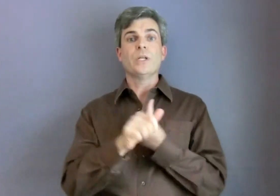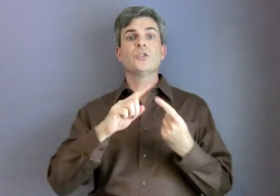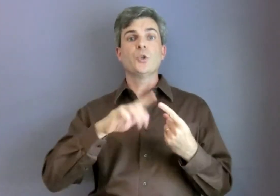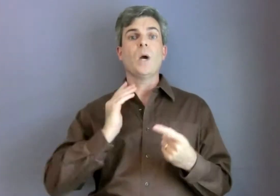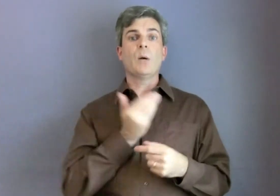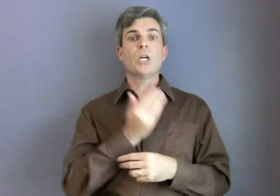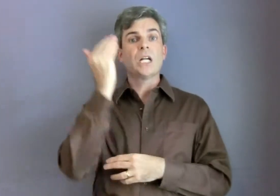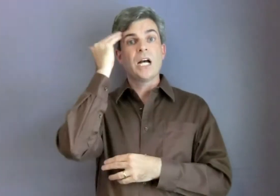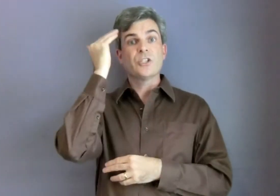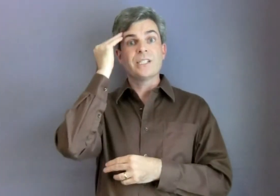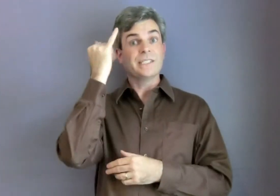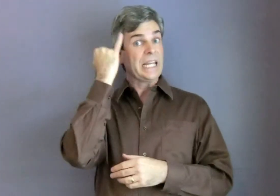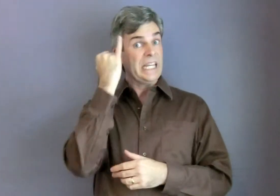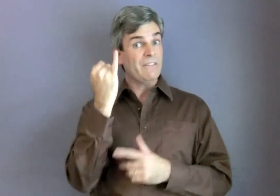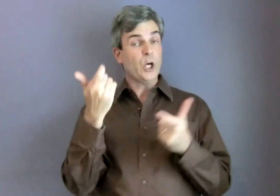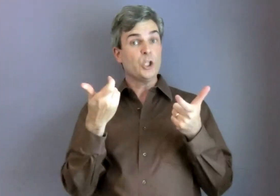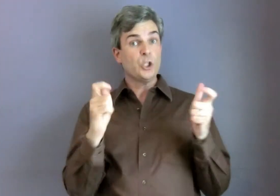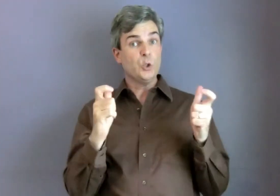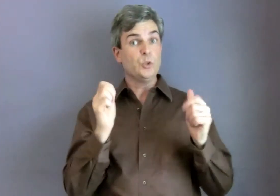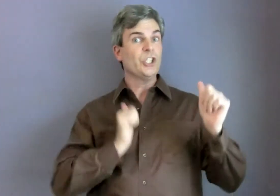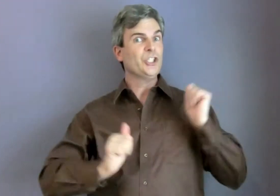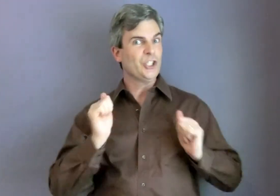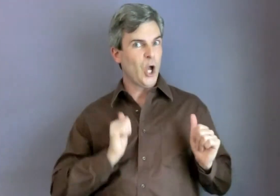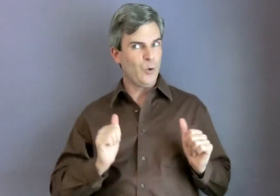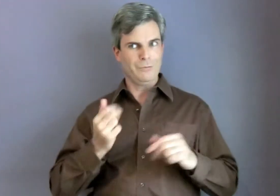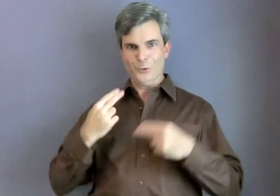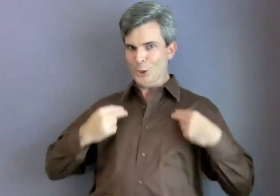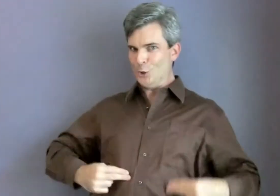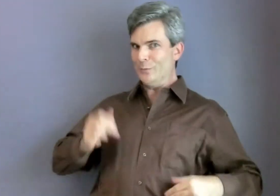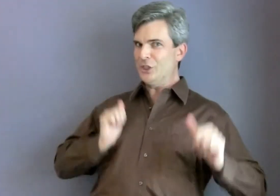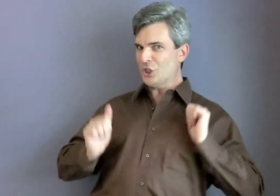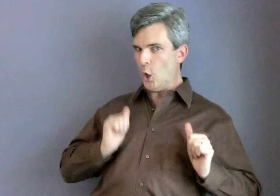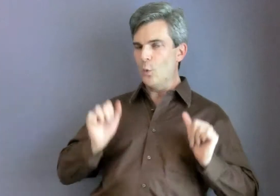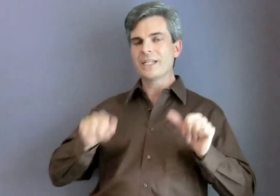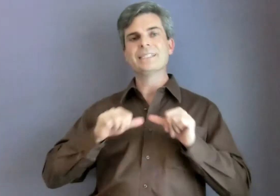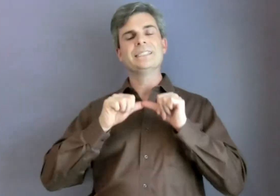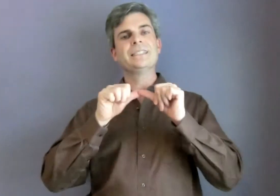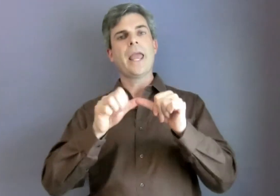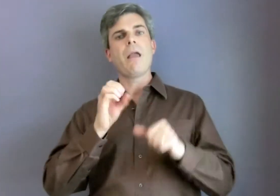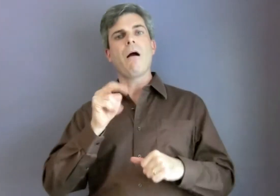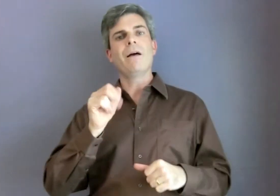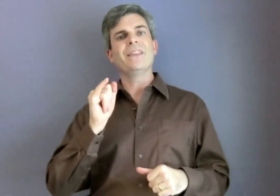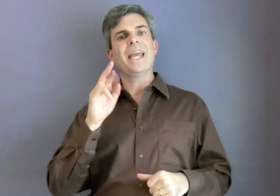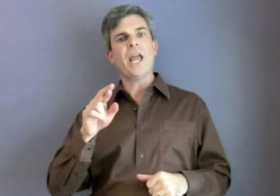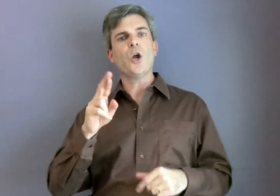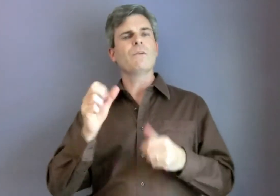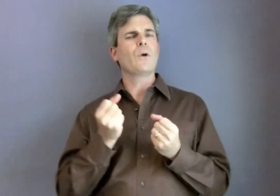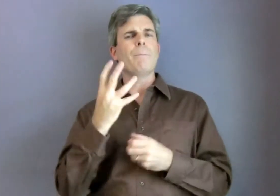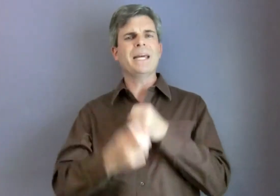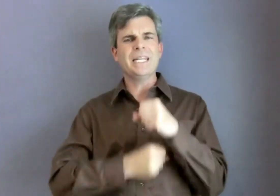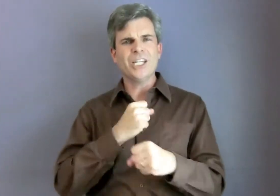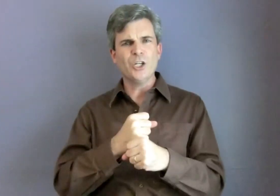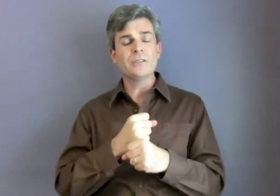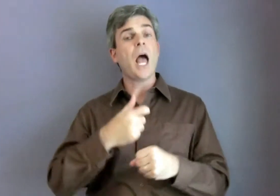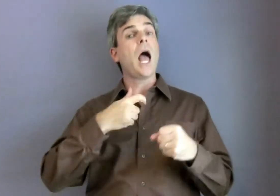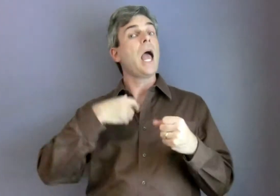the air for millennia to come. I believe that we can all rise and shine. Thank you very much.